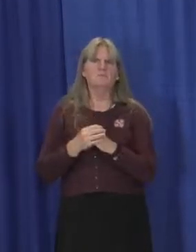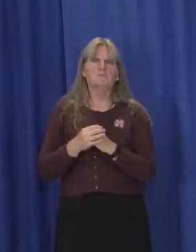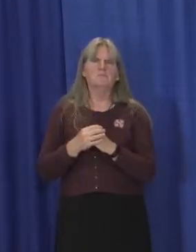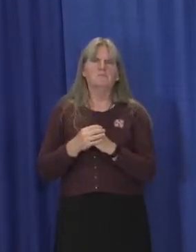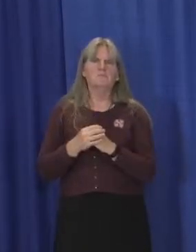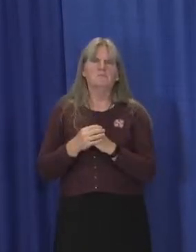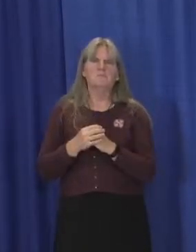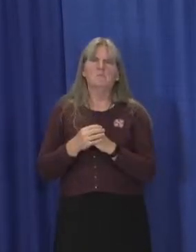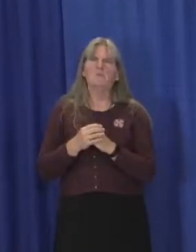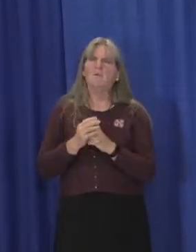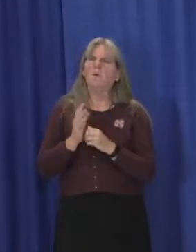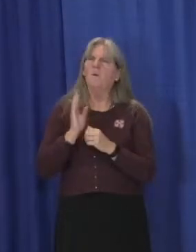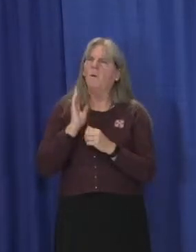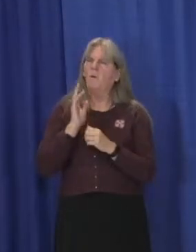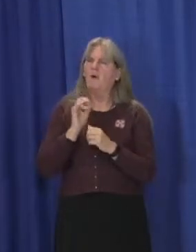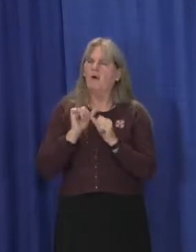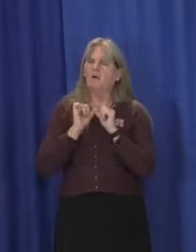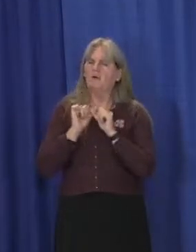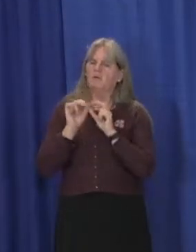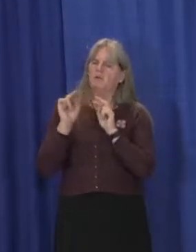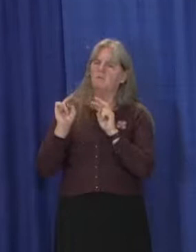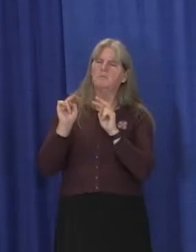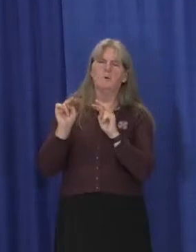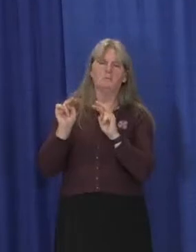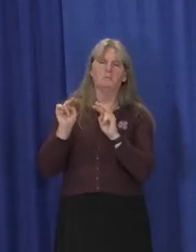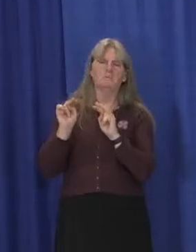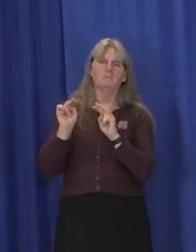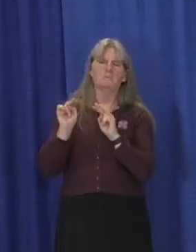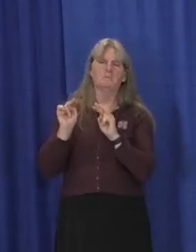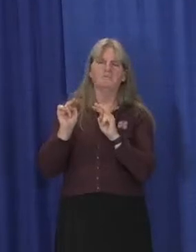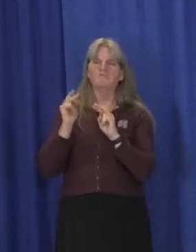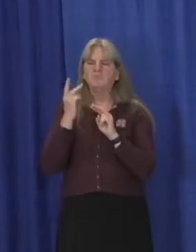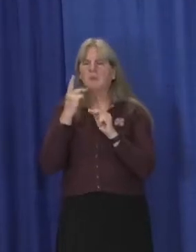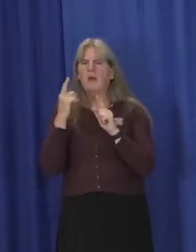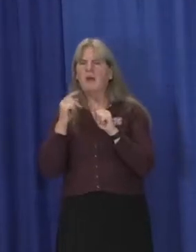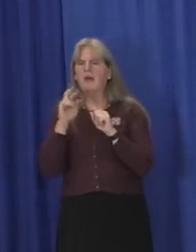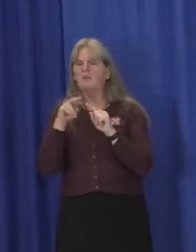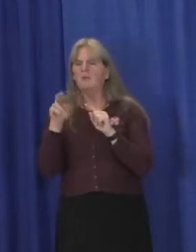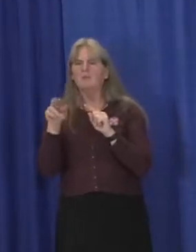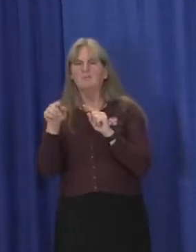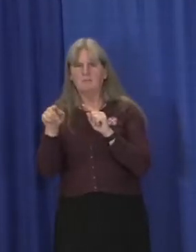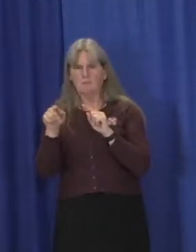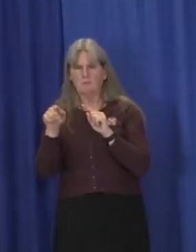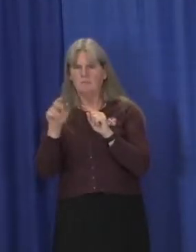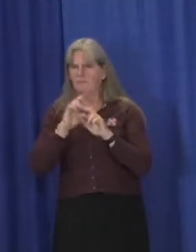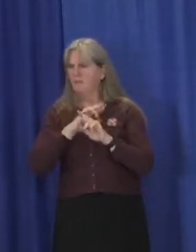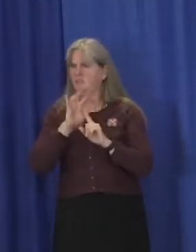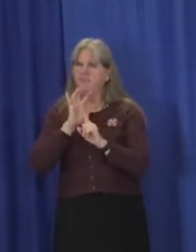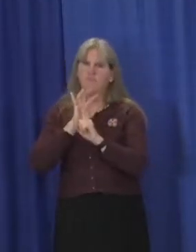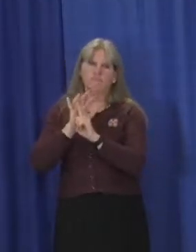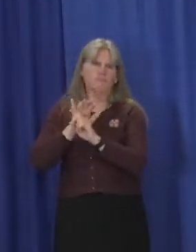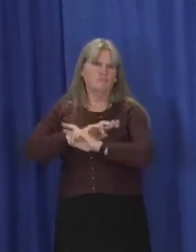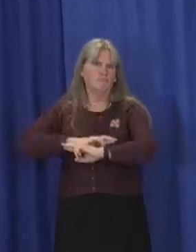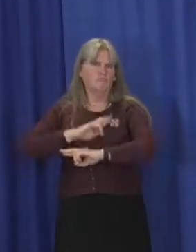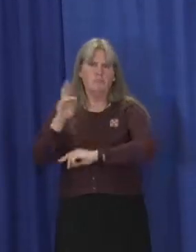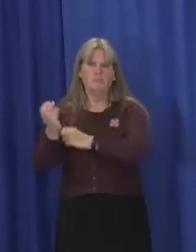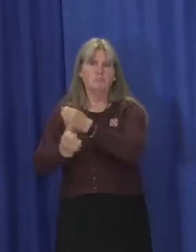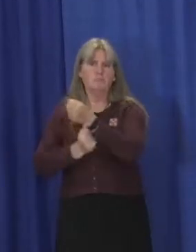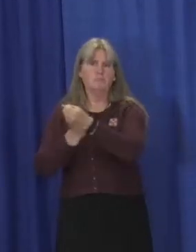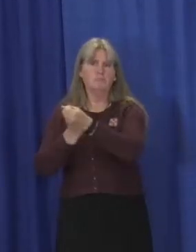We will continue to keep a close eye on things as they continue to unfold in Ross River, and we will continue to respond as need